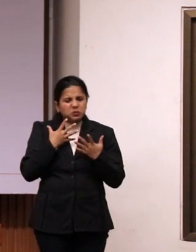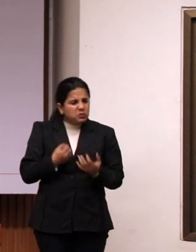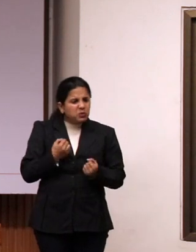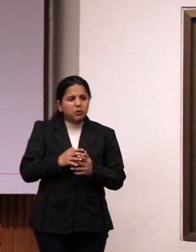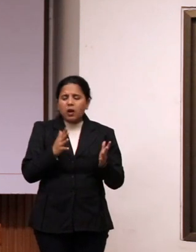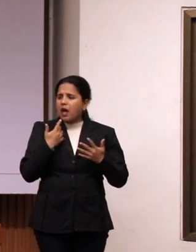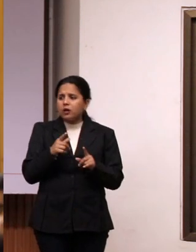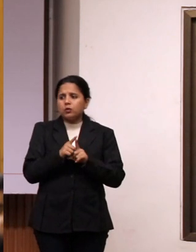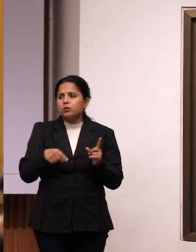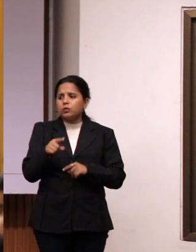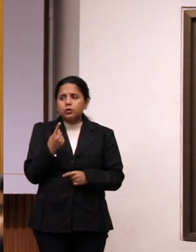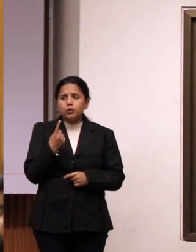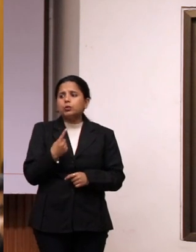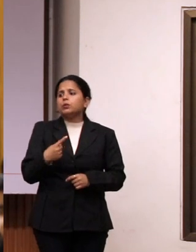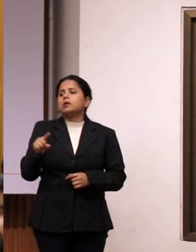they think it's the right.